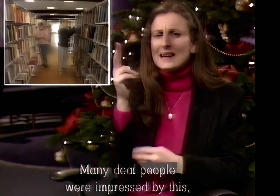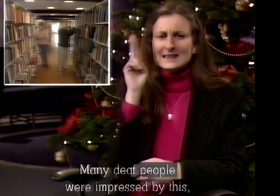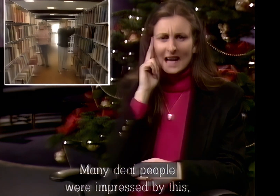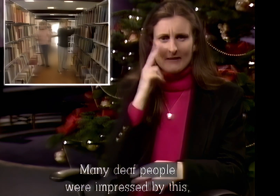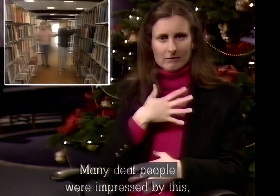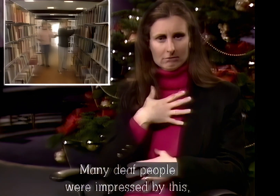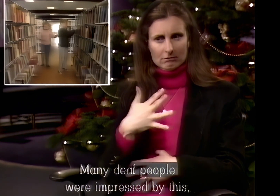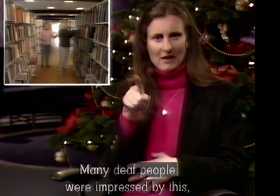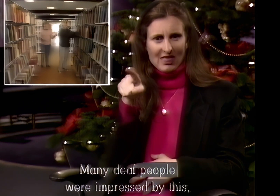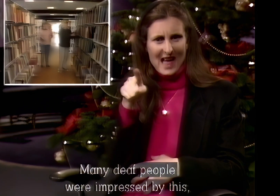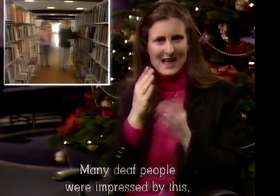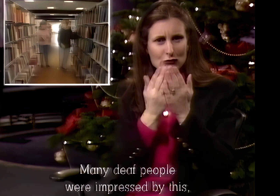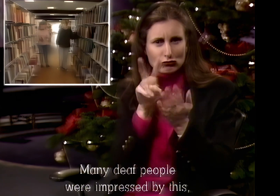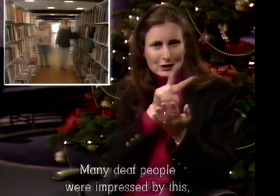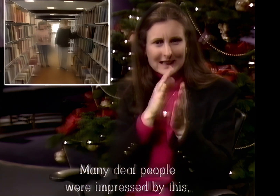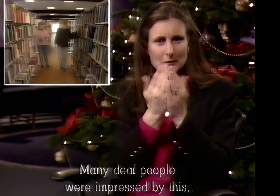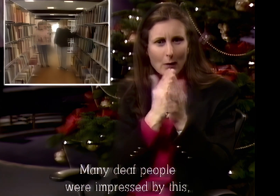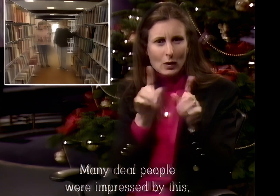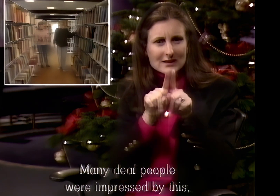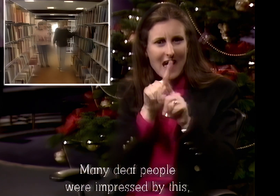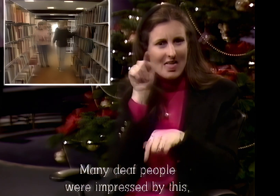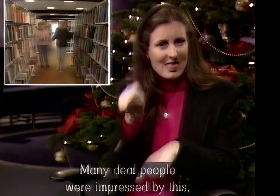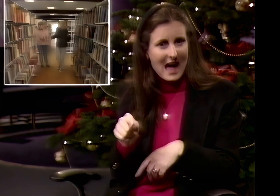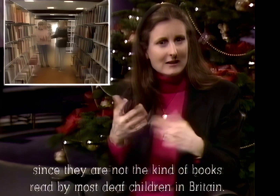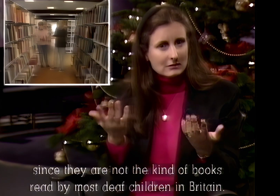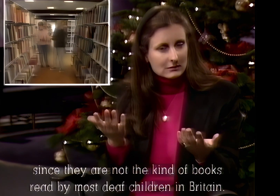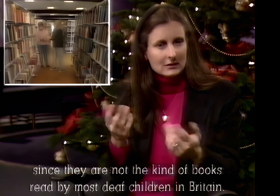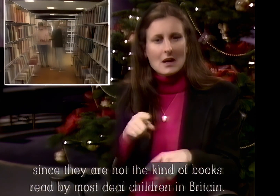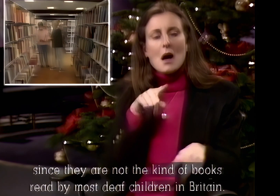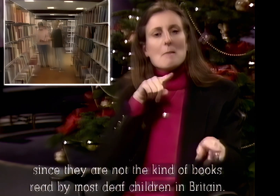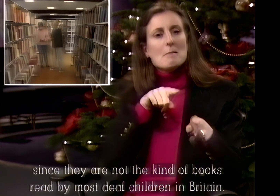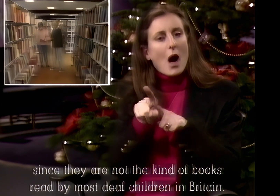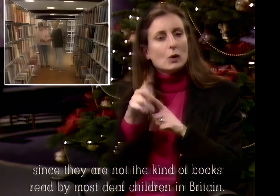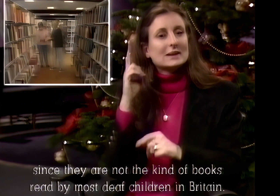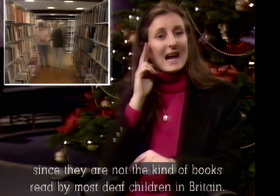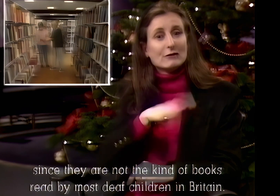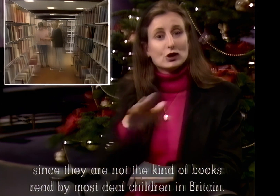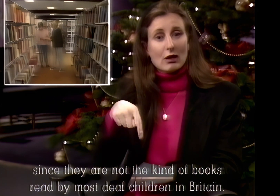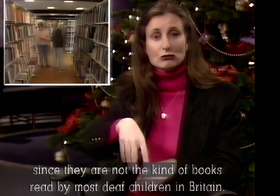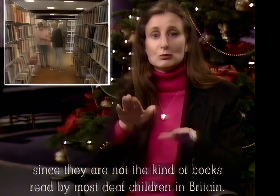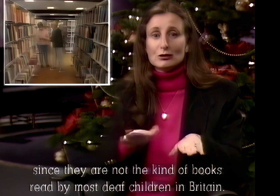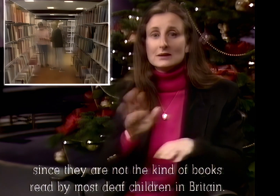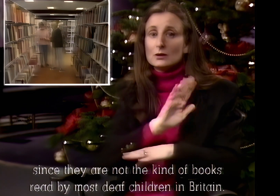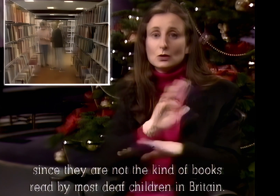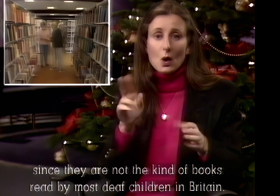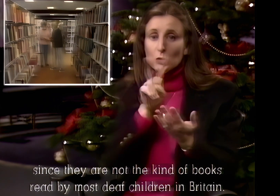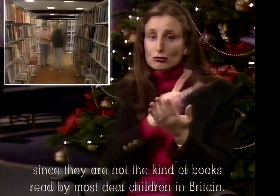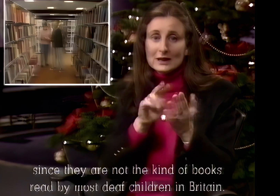Many deaf people were impressed by the fact that these books were being read, since they are not the kind of books read by most deaf children in